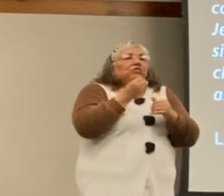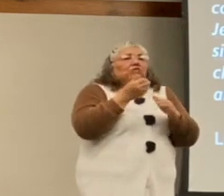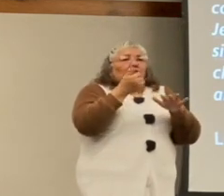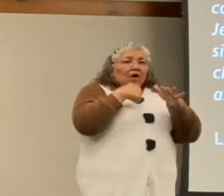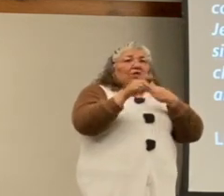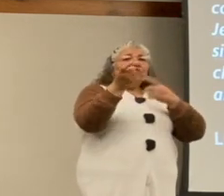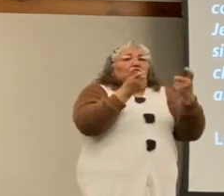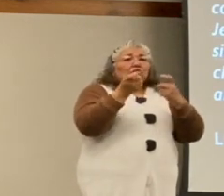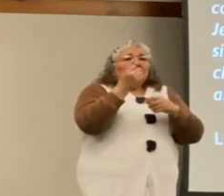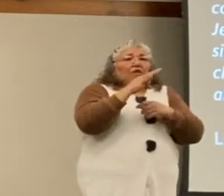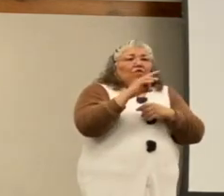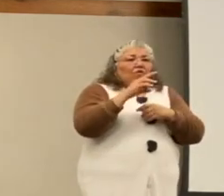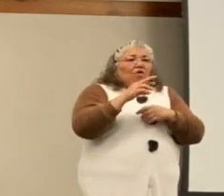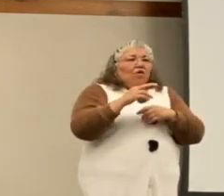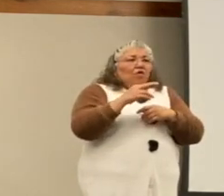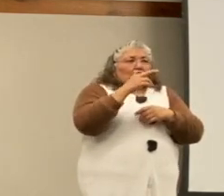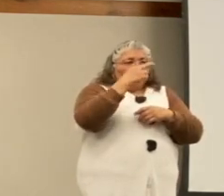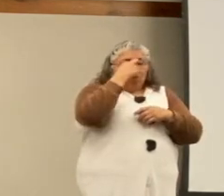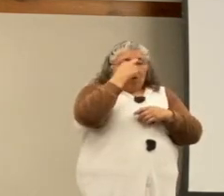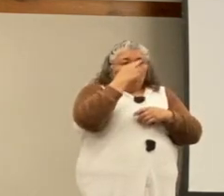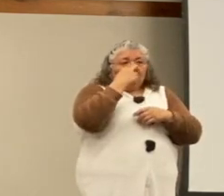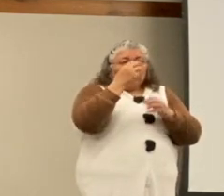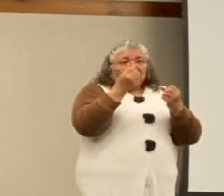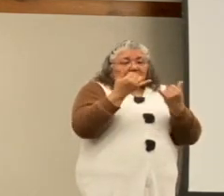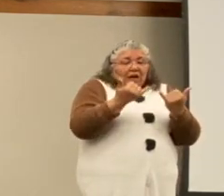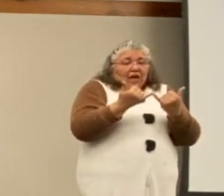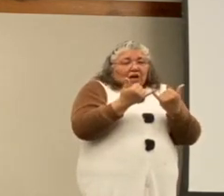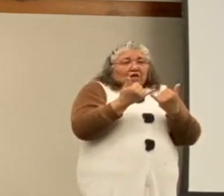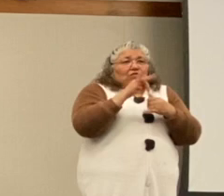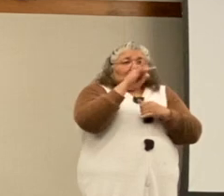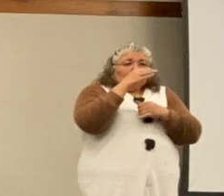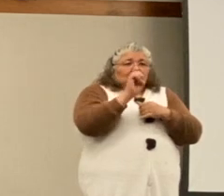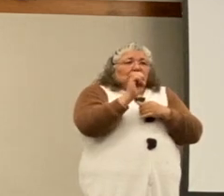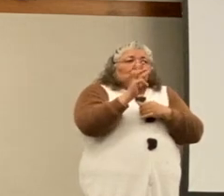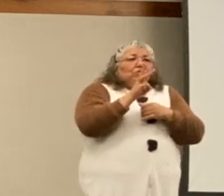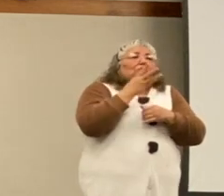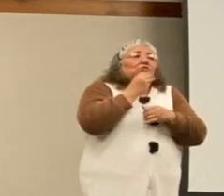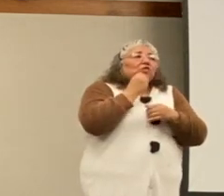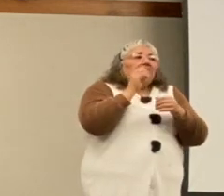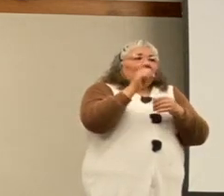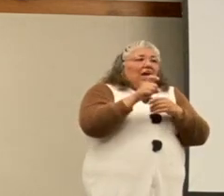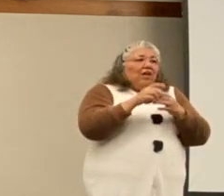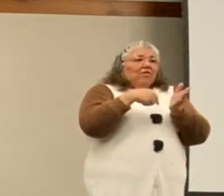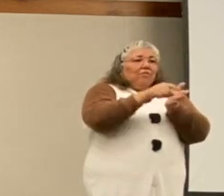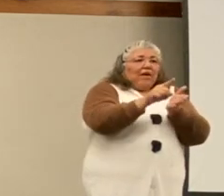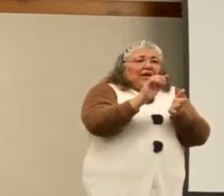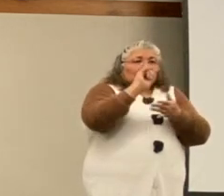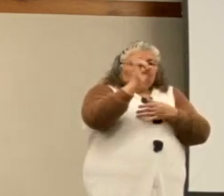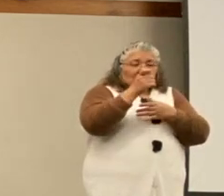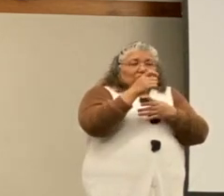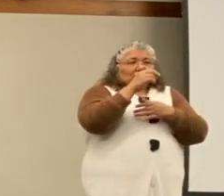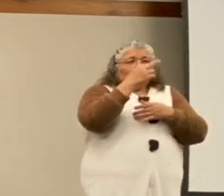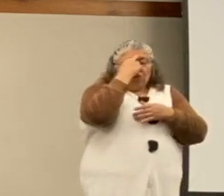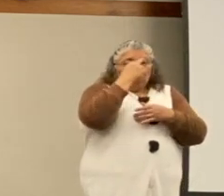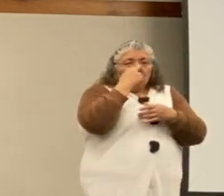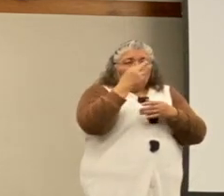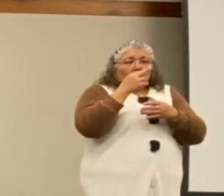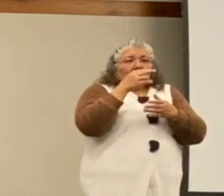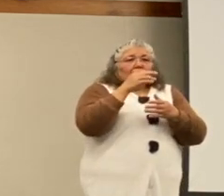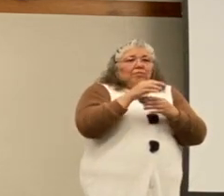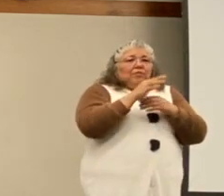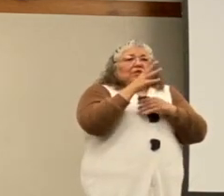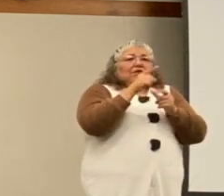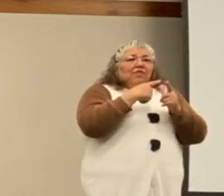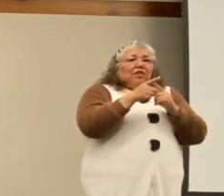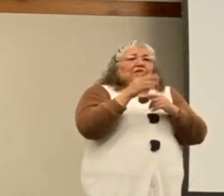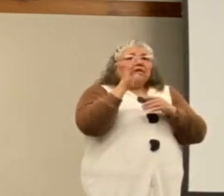the control of Rome. So the Jews had to pay taxes to the Roman Empire. And Rome would go out and they